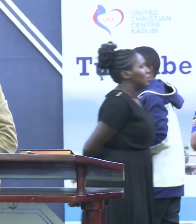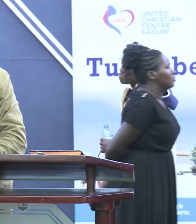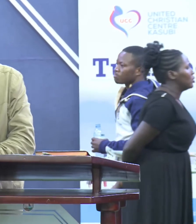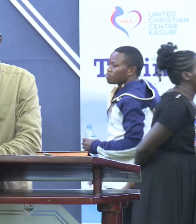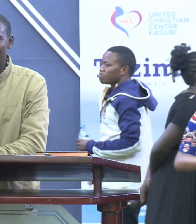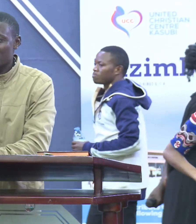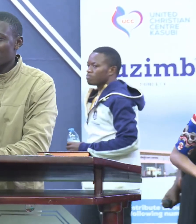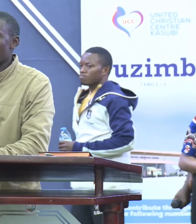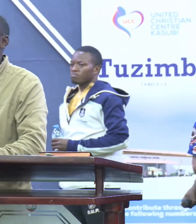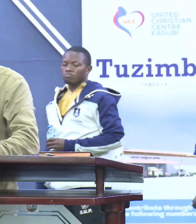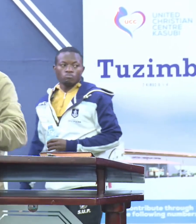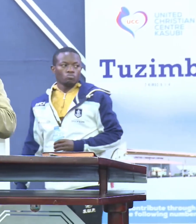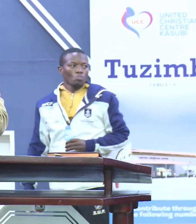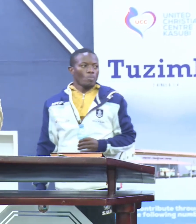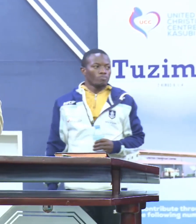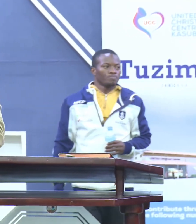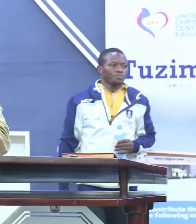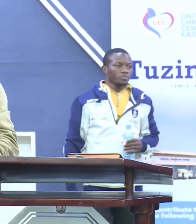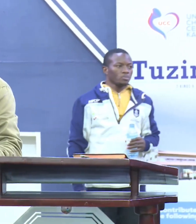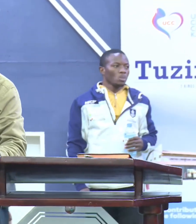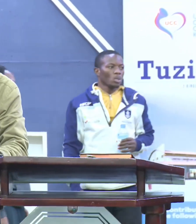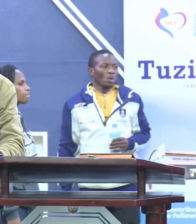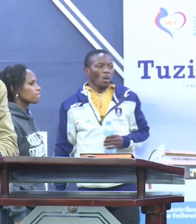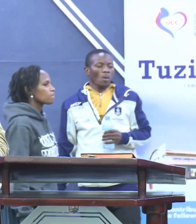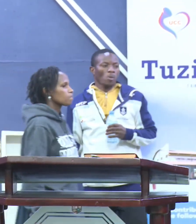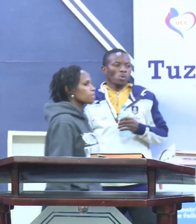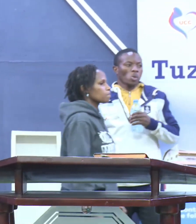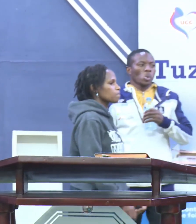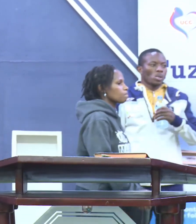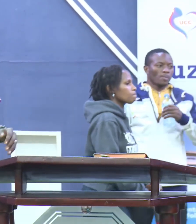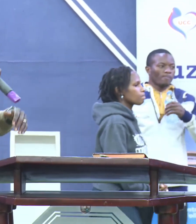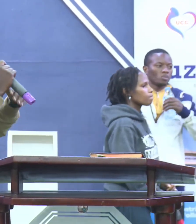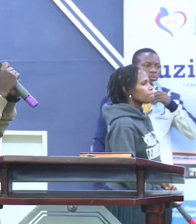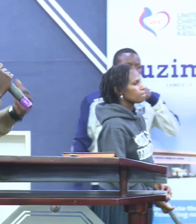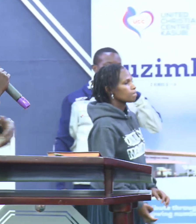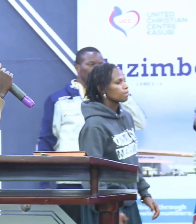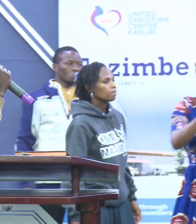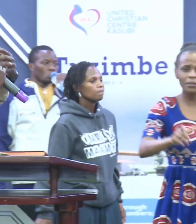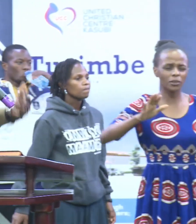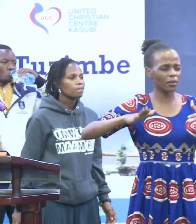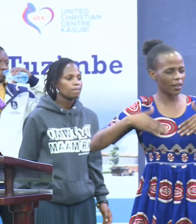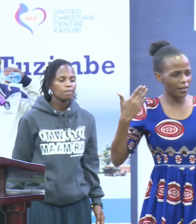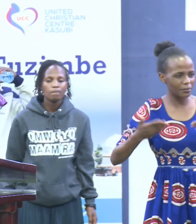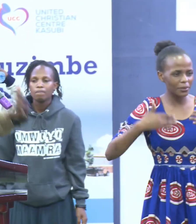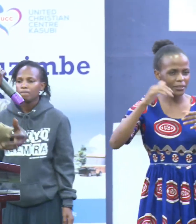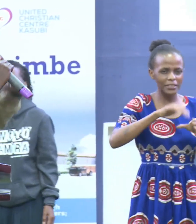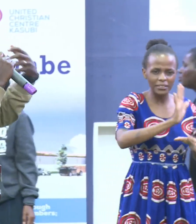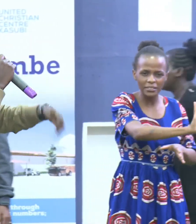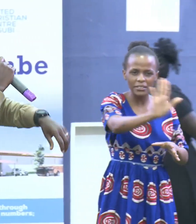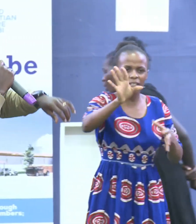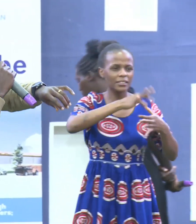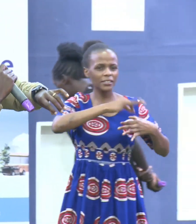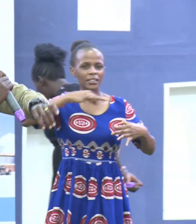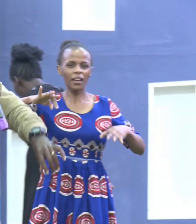Praise the Lord. It's our hour. I pray someone jubilates in their spirit, knowing that